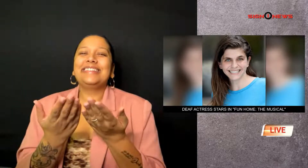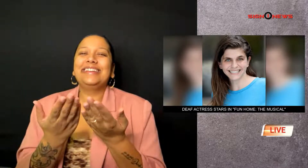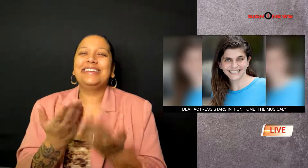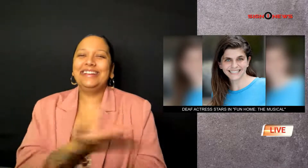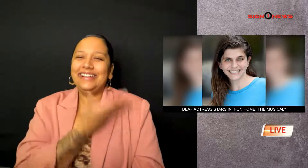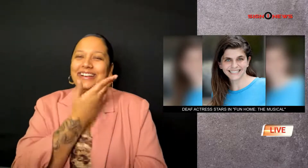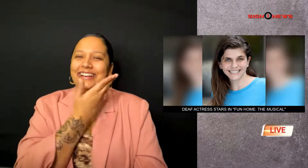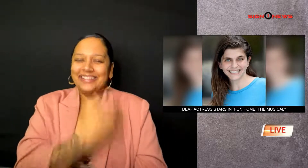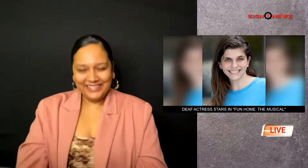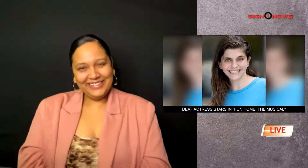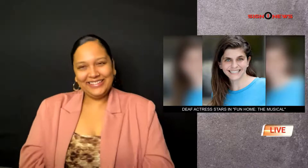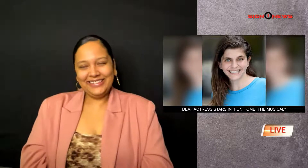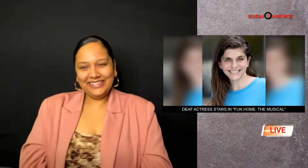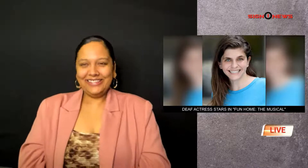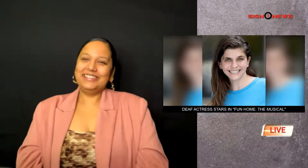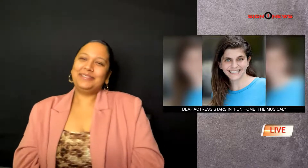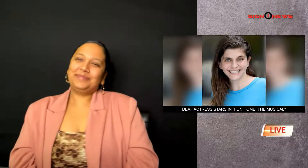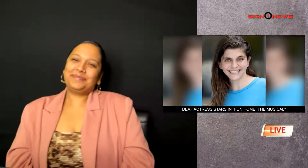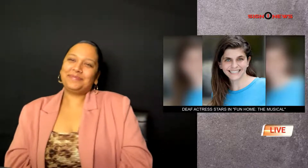Take a look.